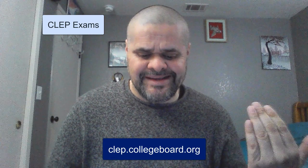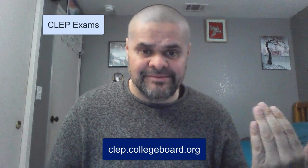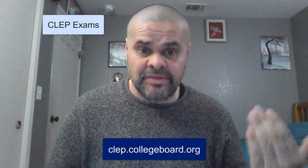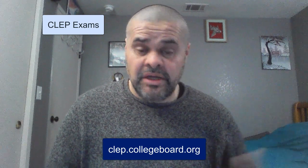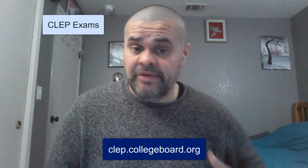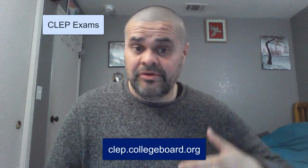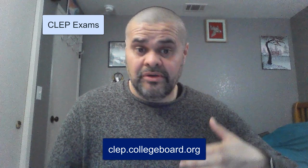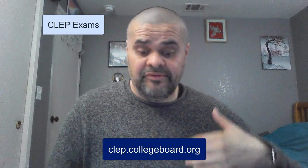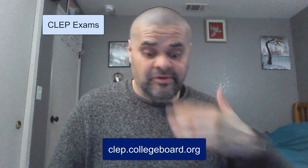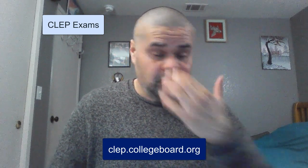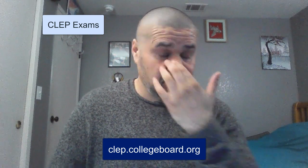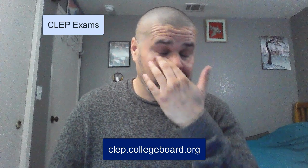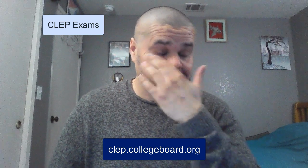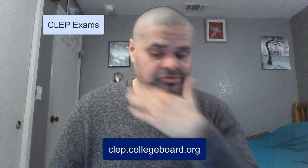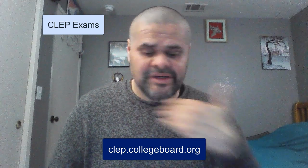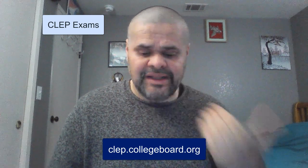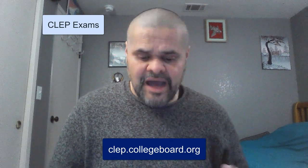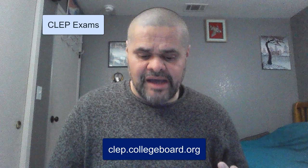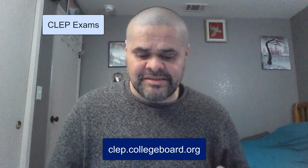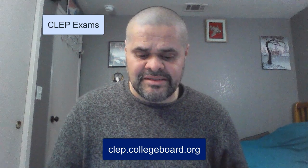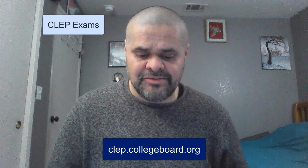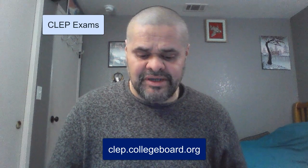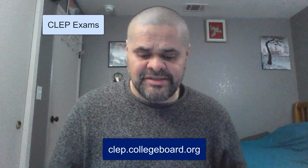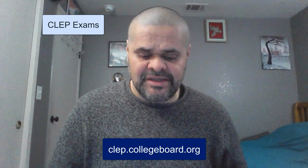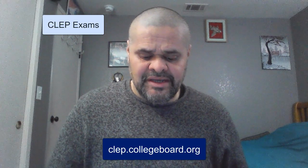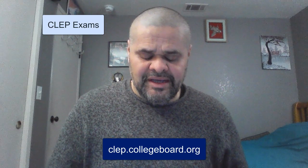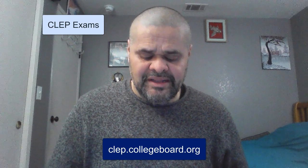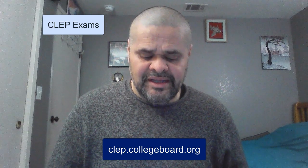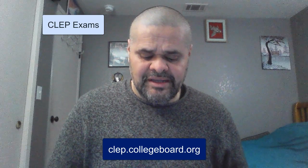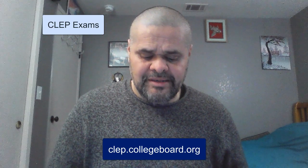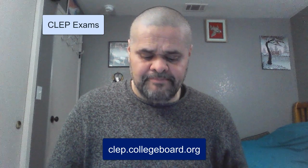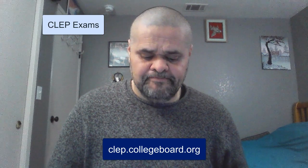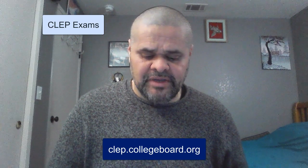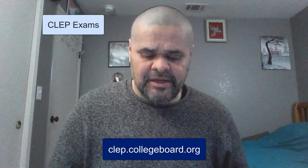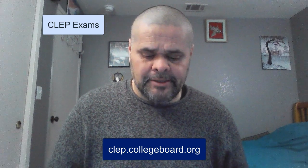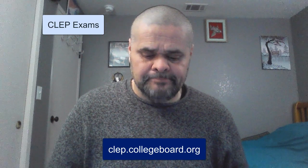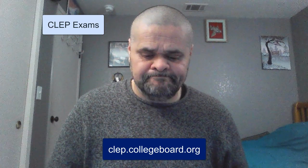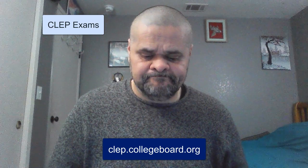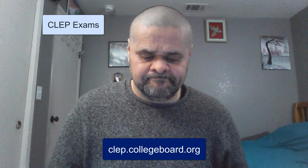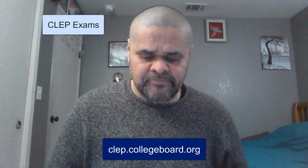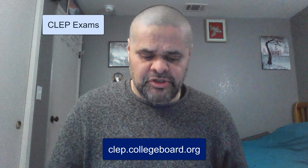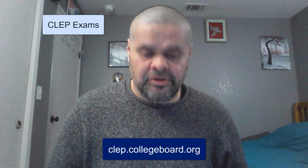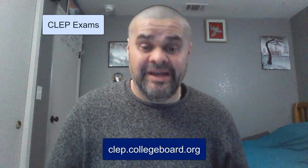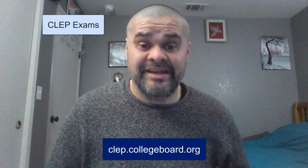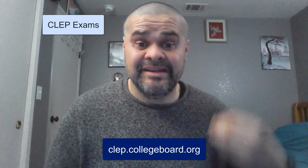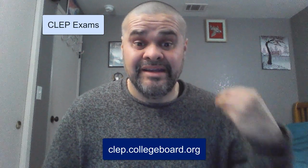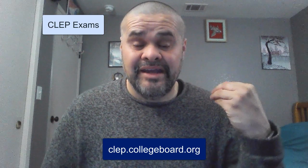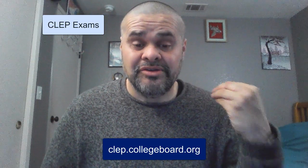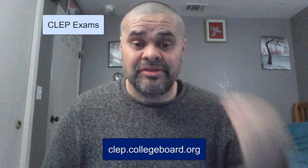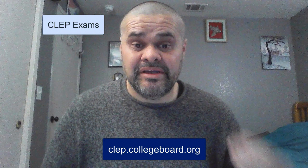exam, if you're going to go into a class, right? And then, and you're thinking